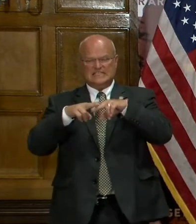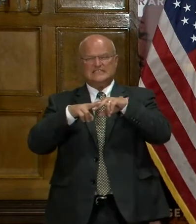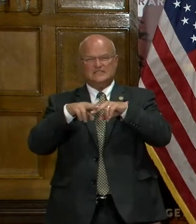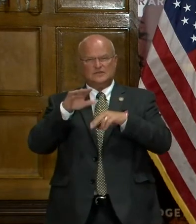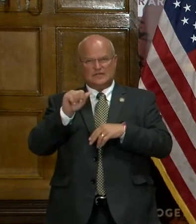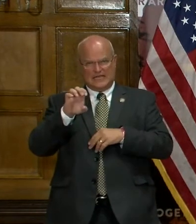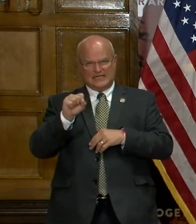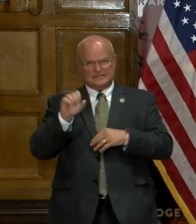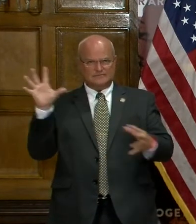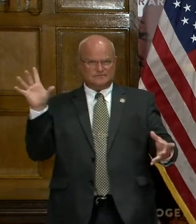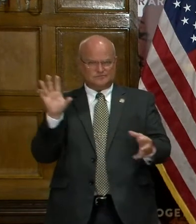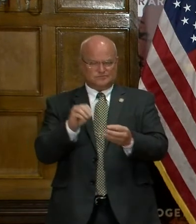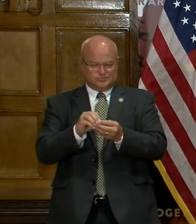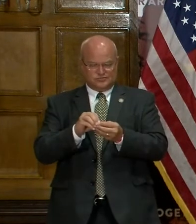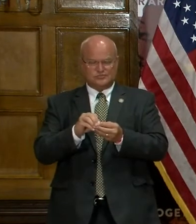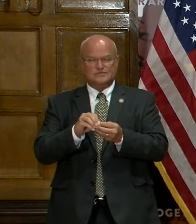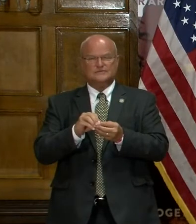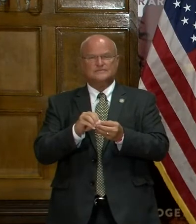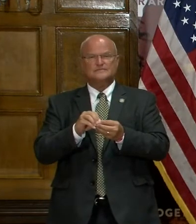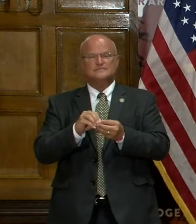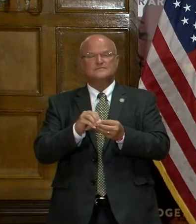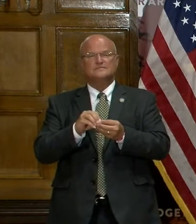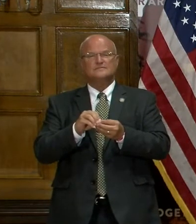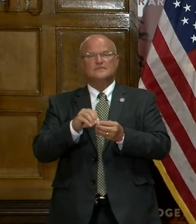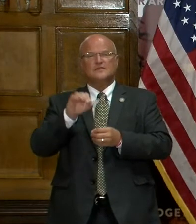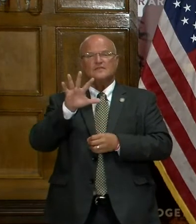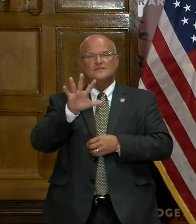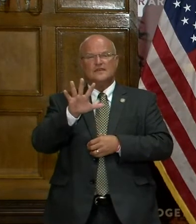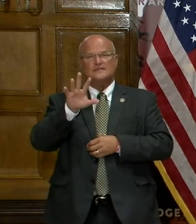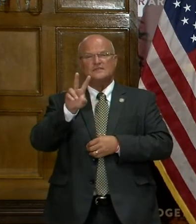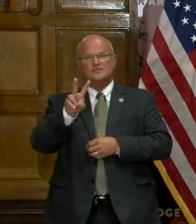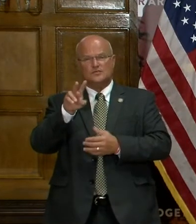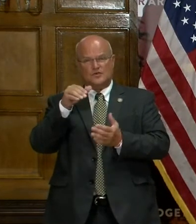cases. That brings our cumulative cases to